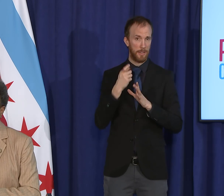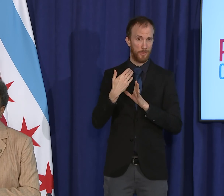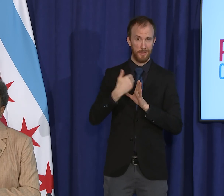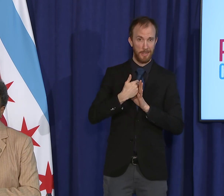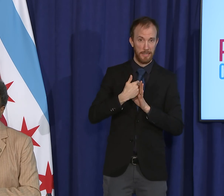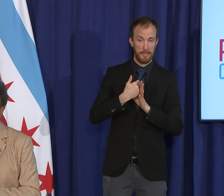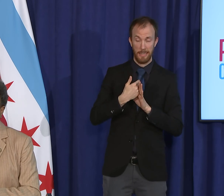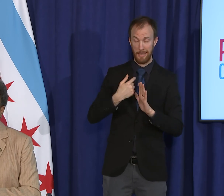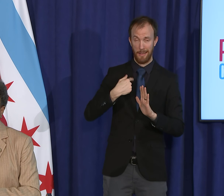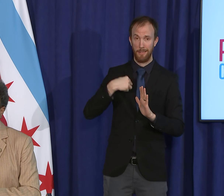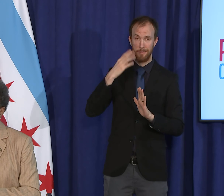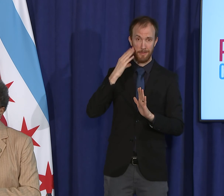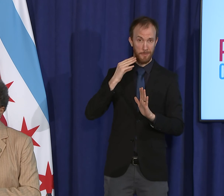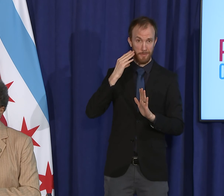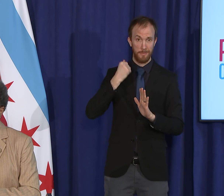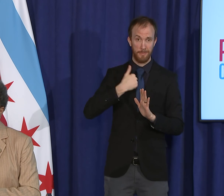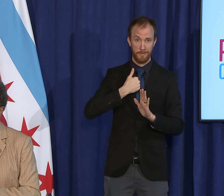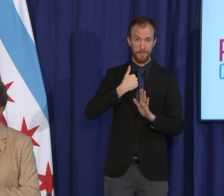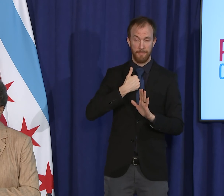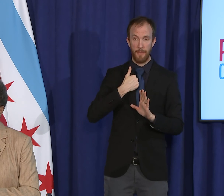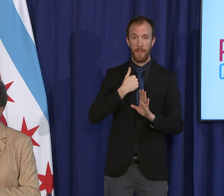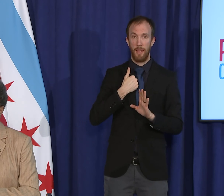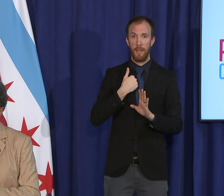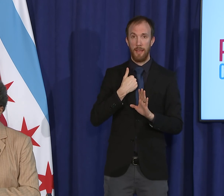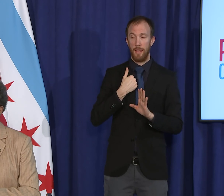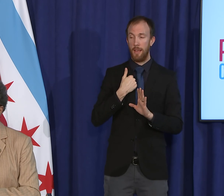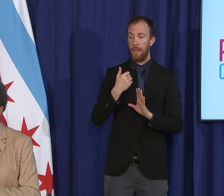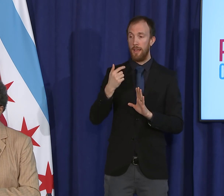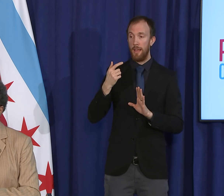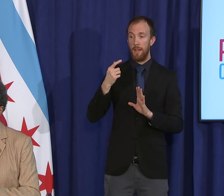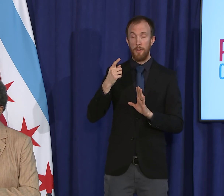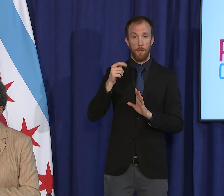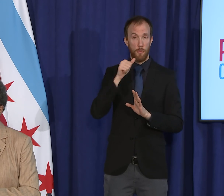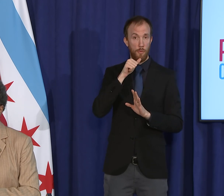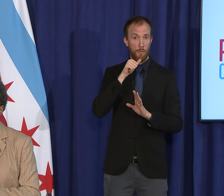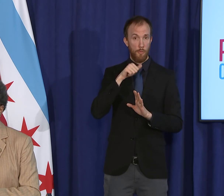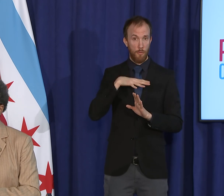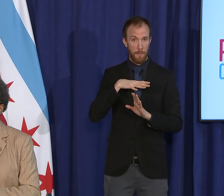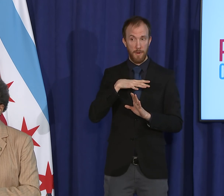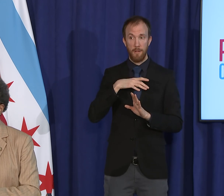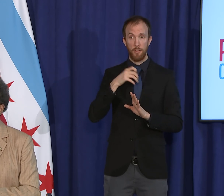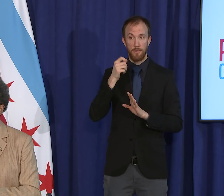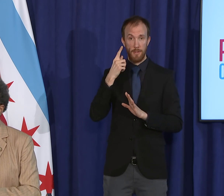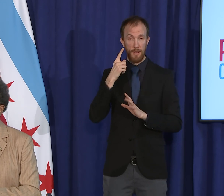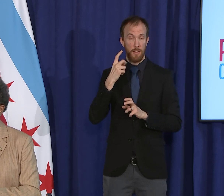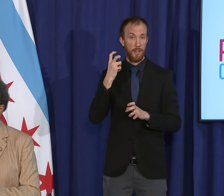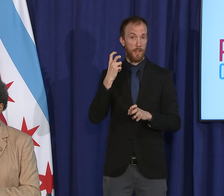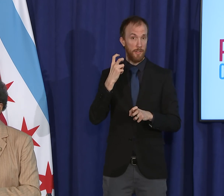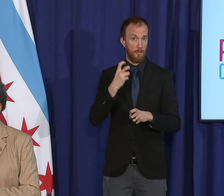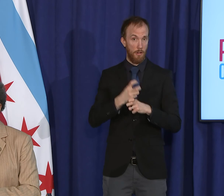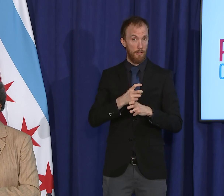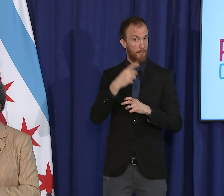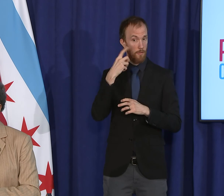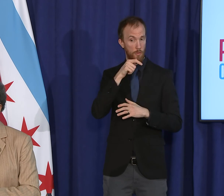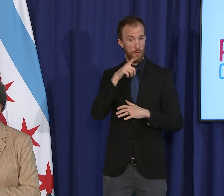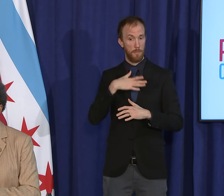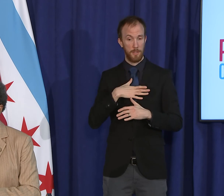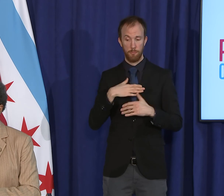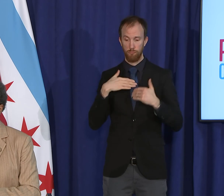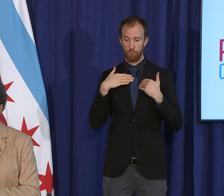been, understands how difficult it is for a woman to come forward and to speak her